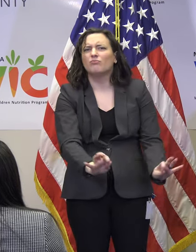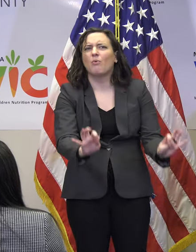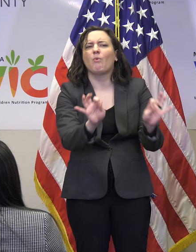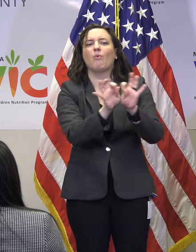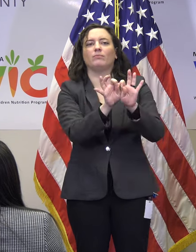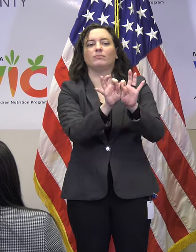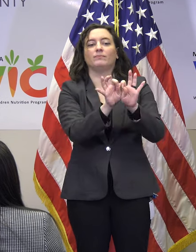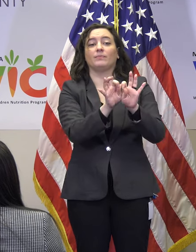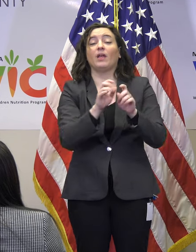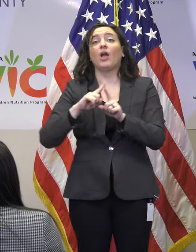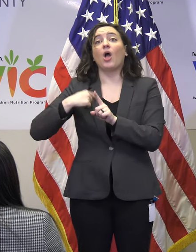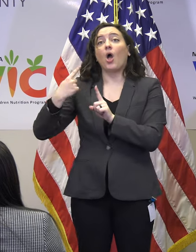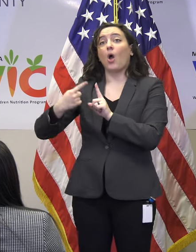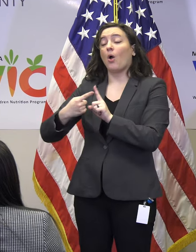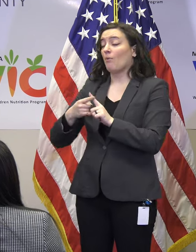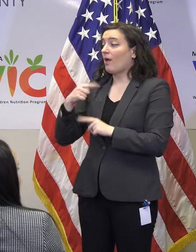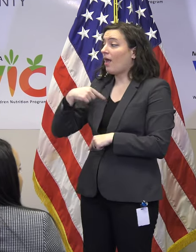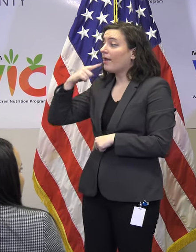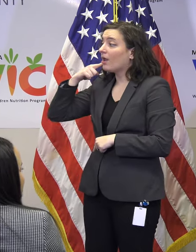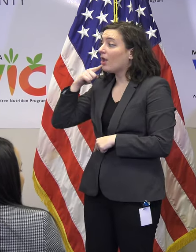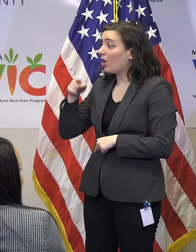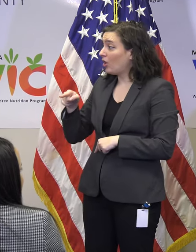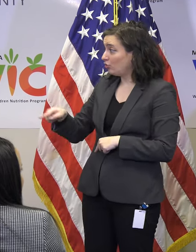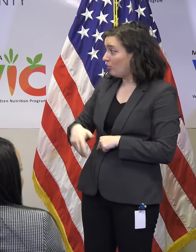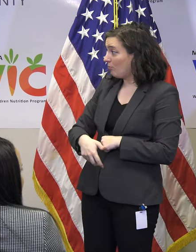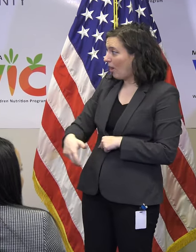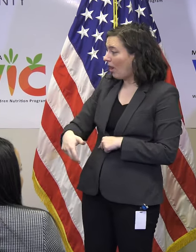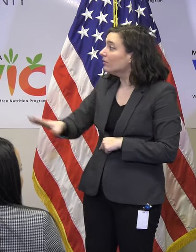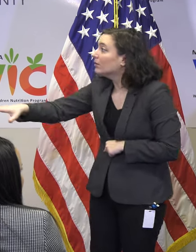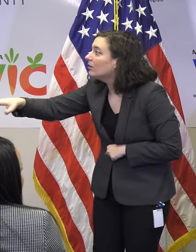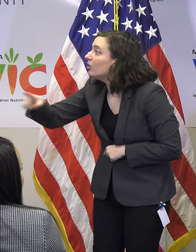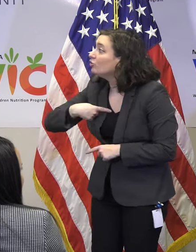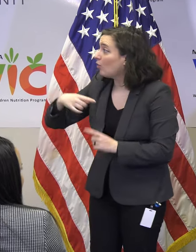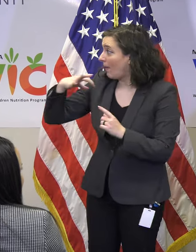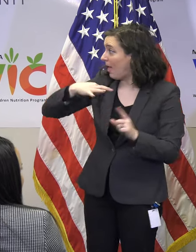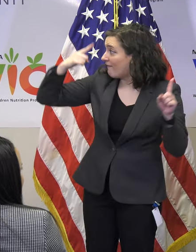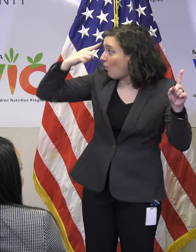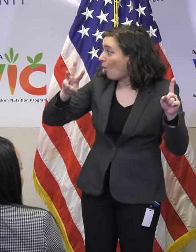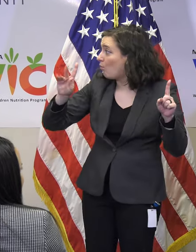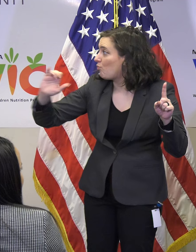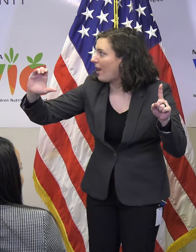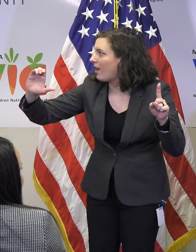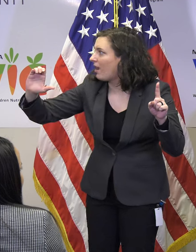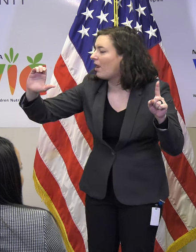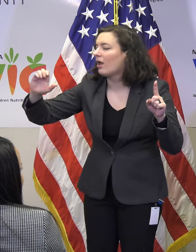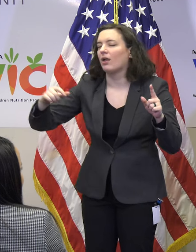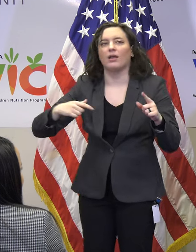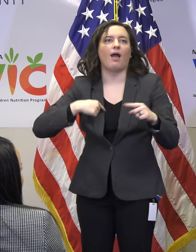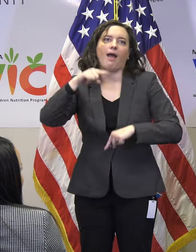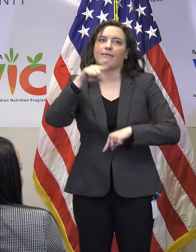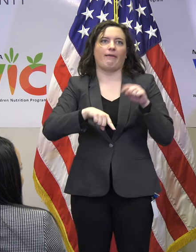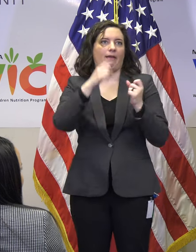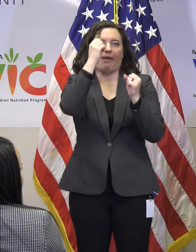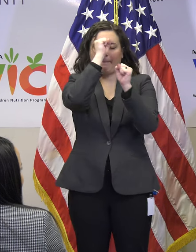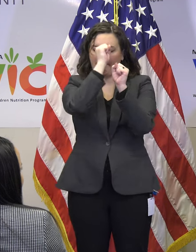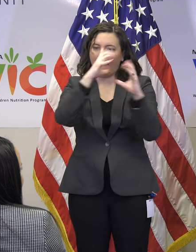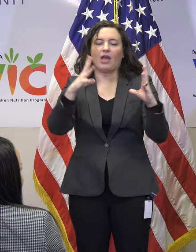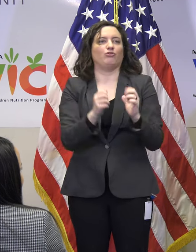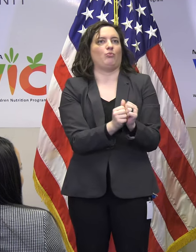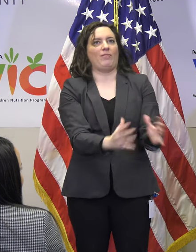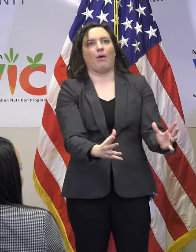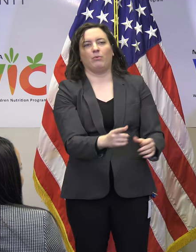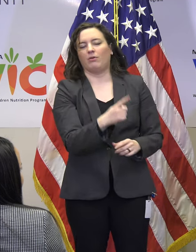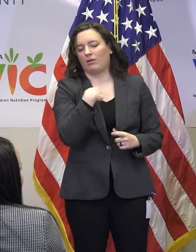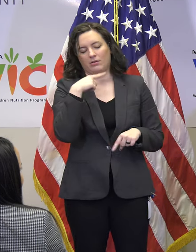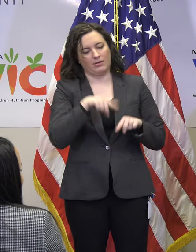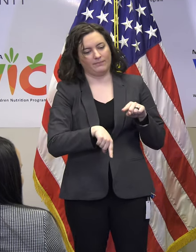pregnant, the first thing I ask them is if they have applied for WIC, because I can't imagine how my life would have been without the WIC program. There's this saying,